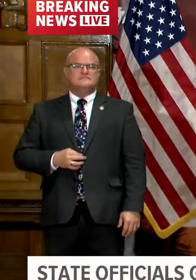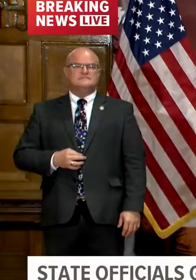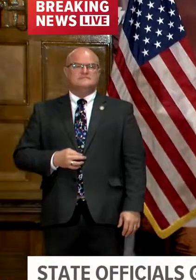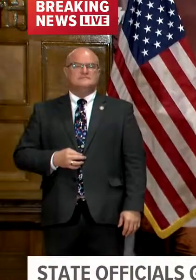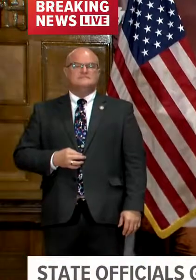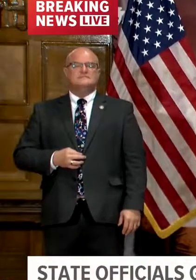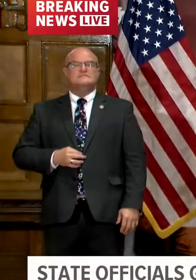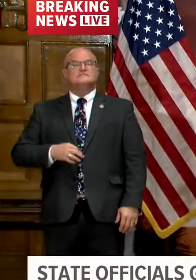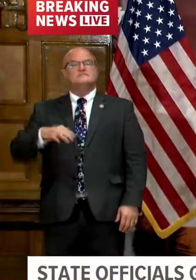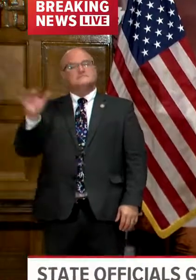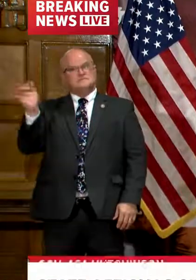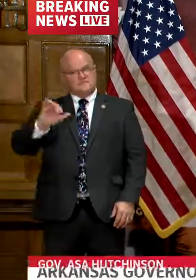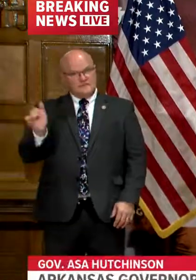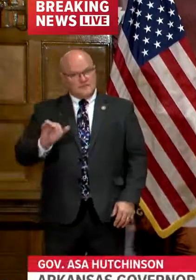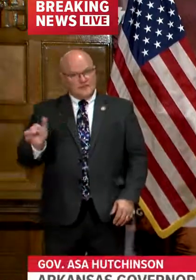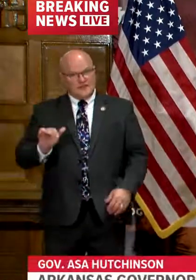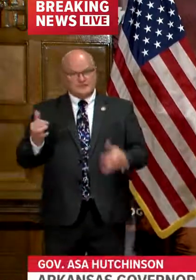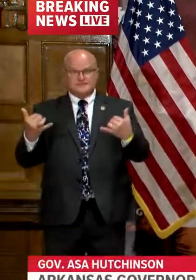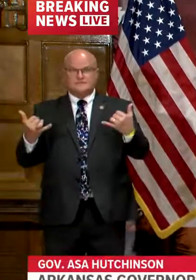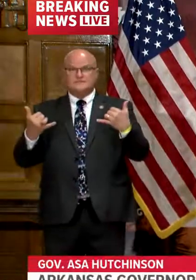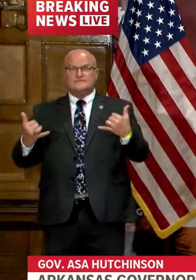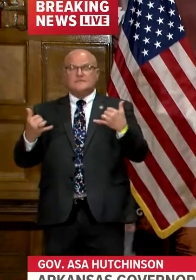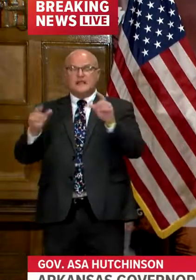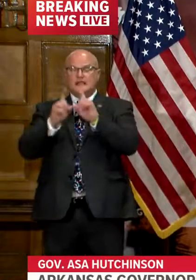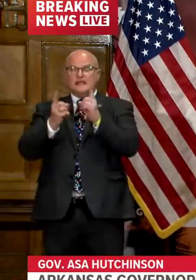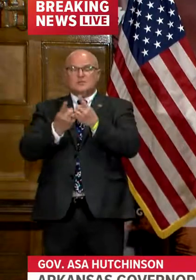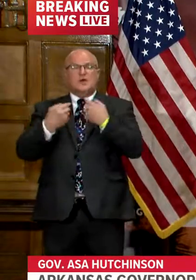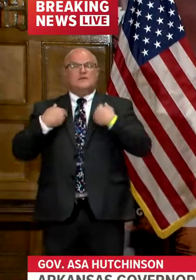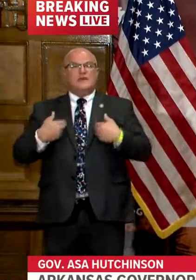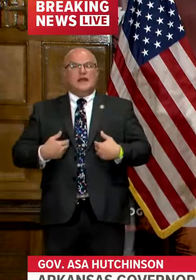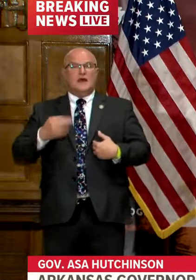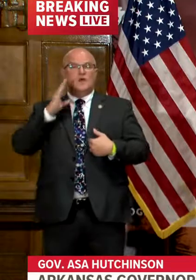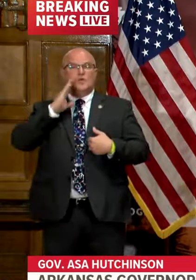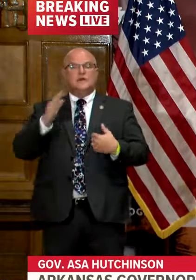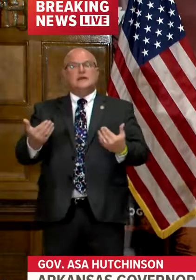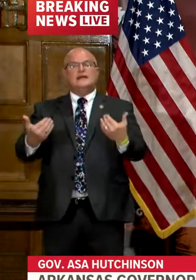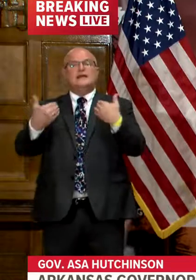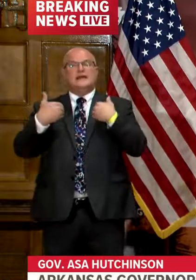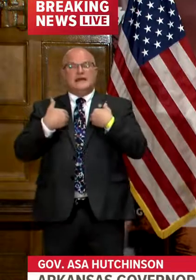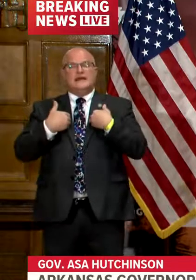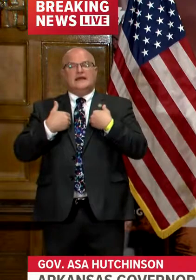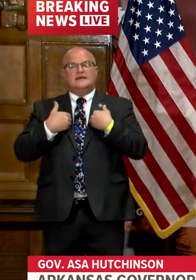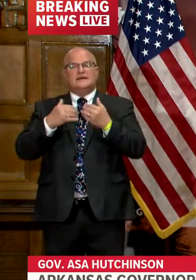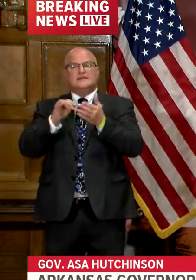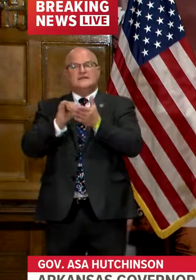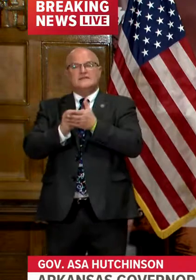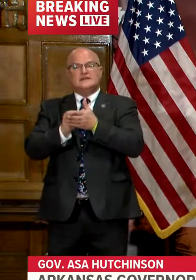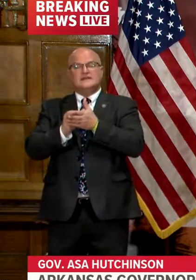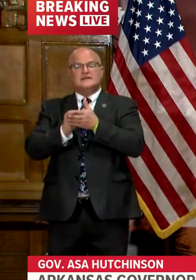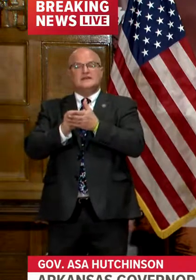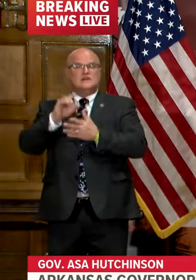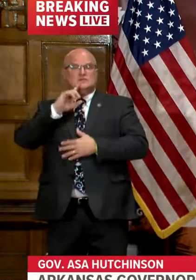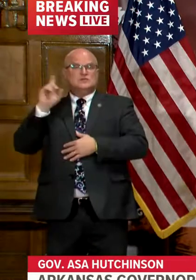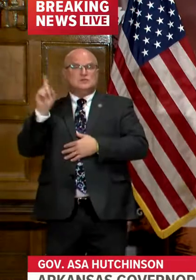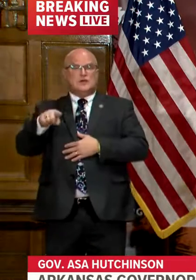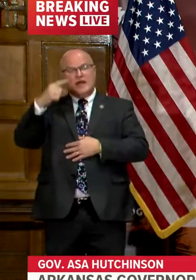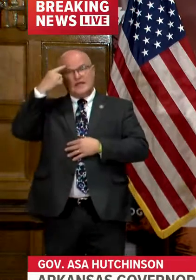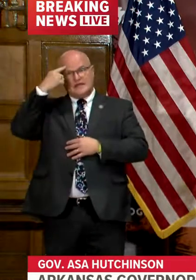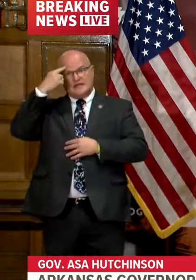Along that line, today, the Department of Health will be posting the directive